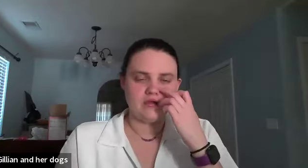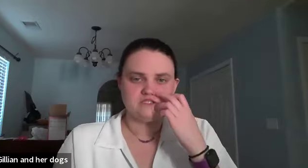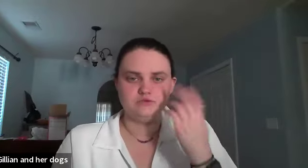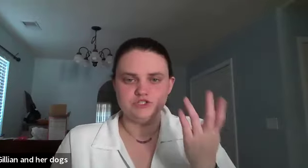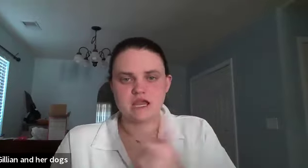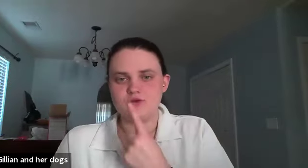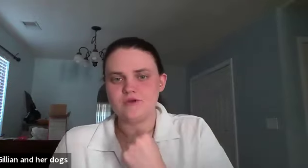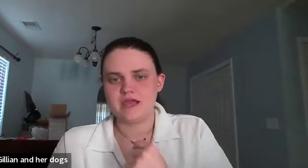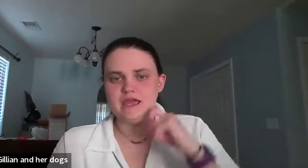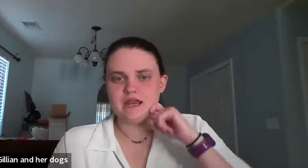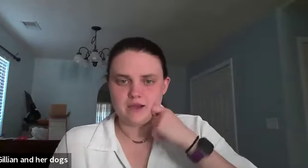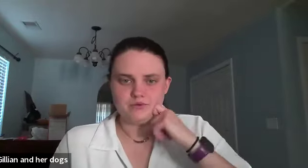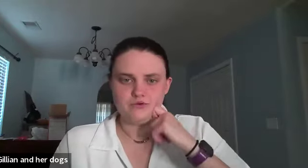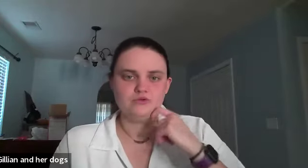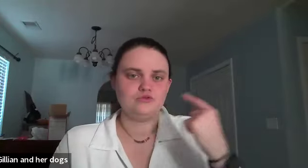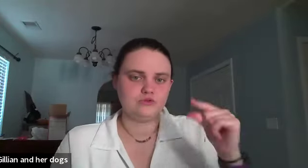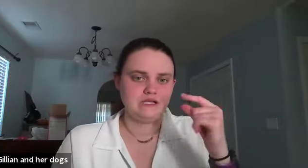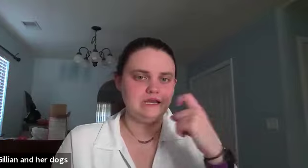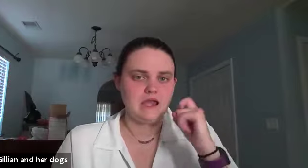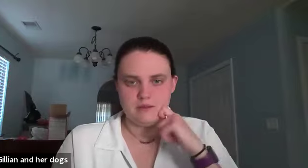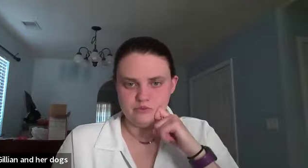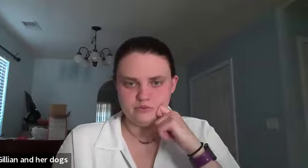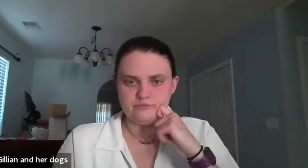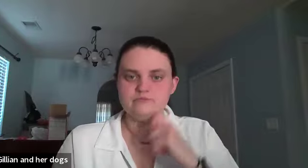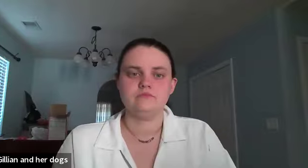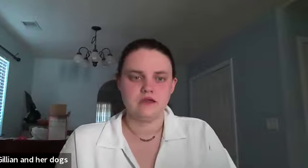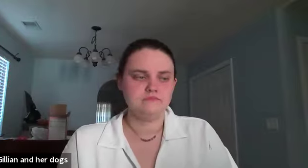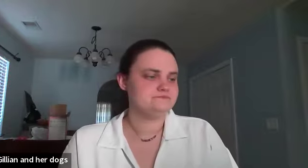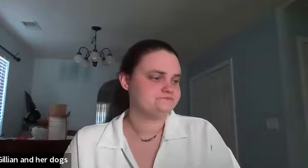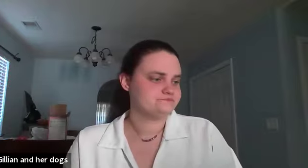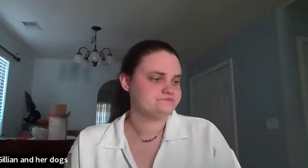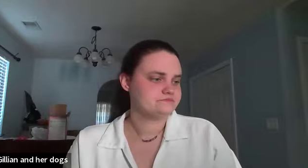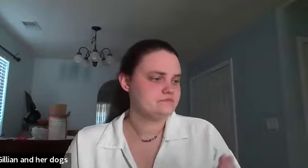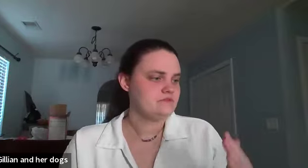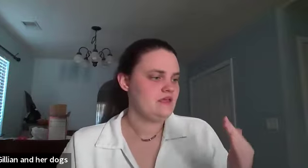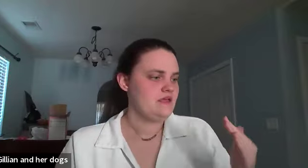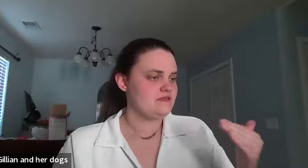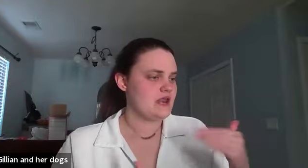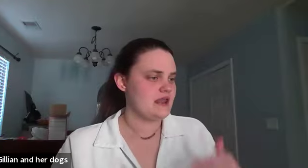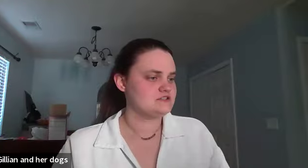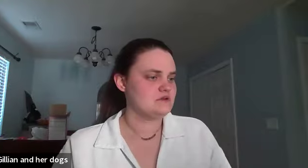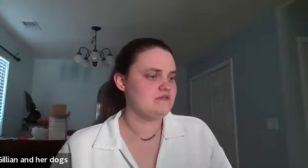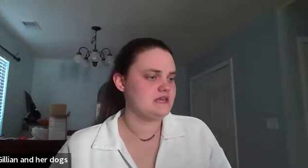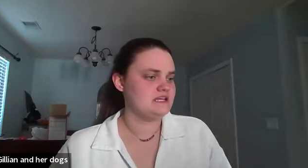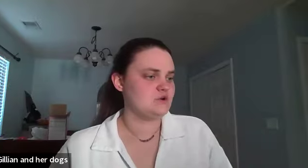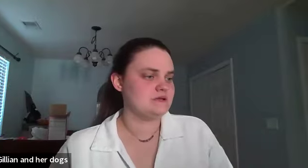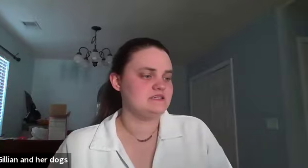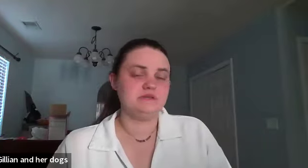that's you would just add red apple, green apple. Okay. The next one then is going to